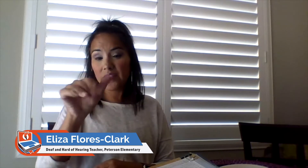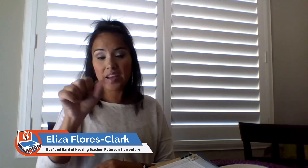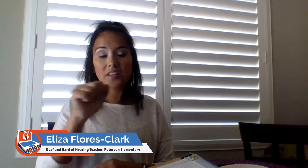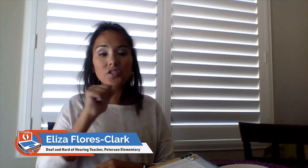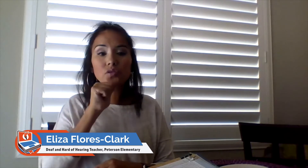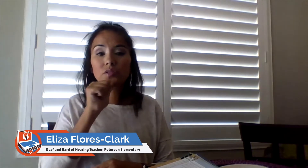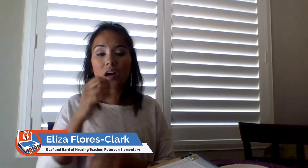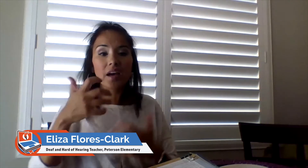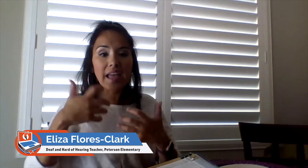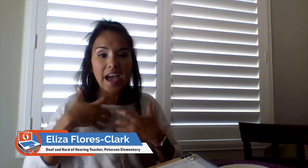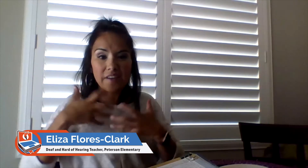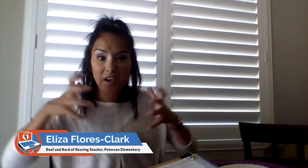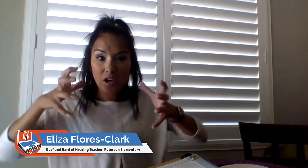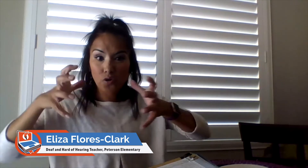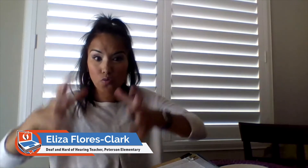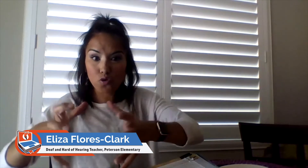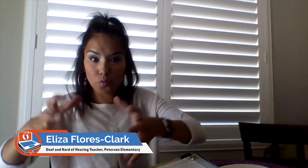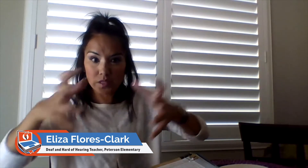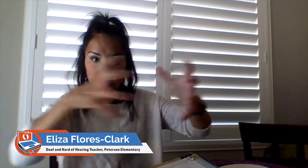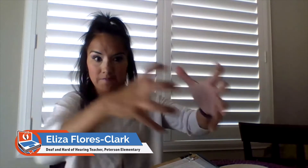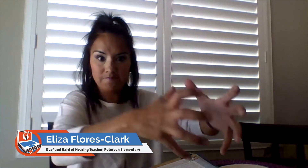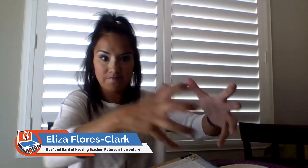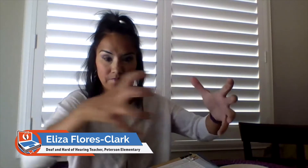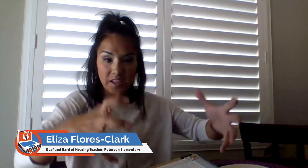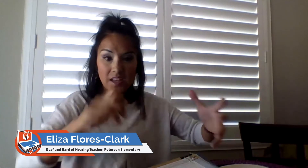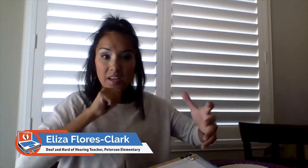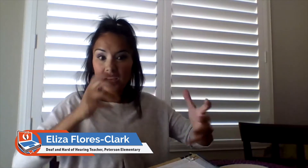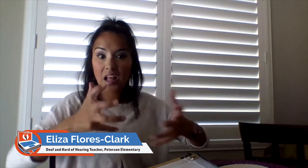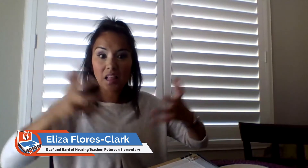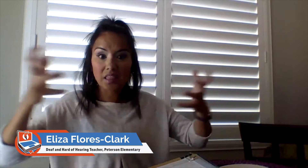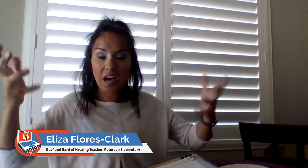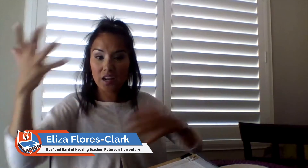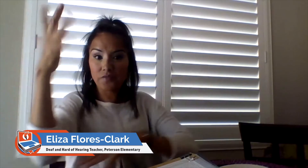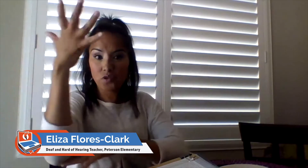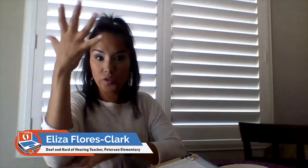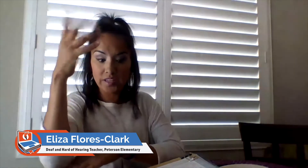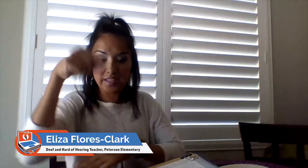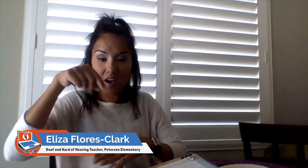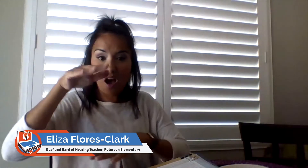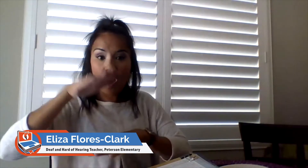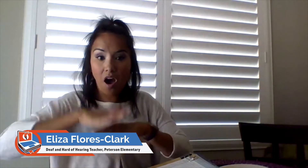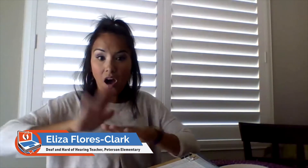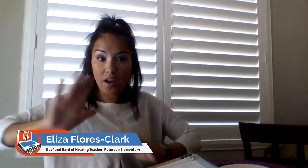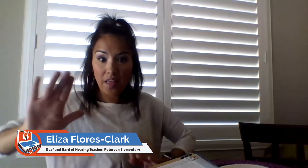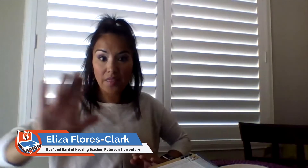savannas do not have groups, a lot of trees on there.